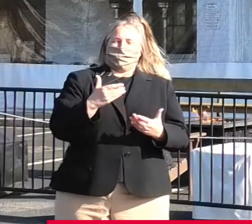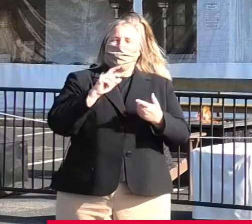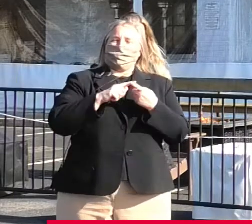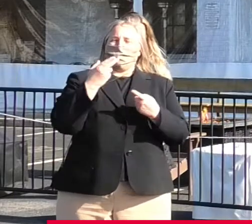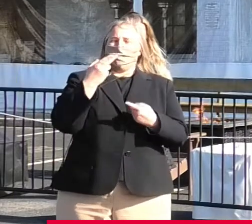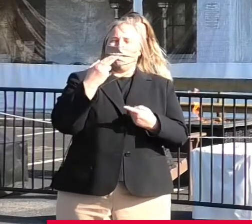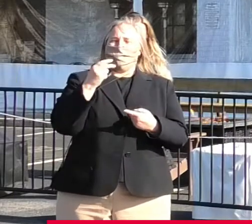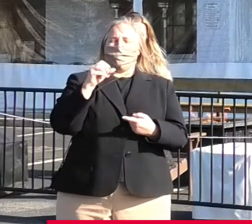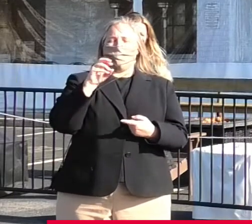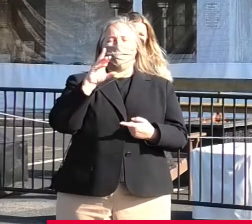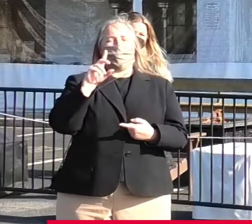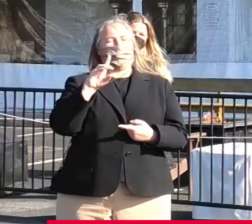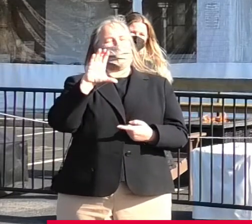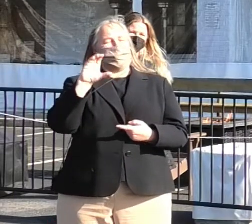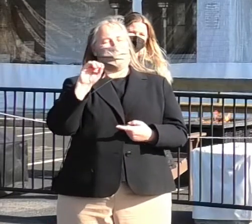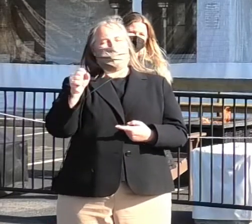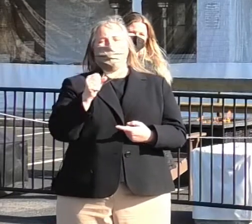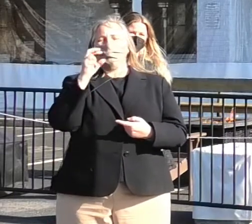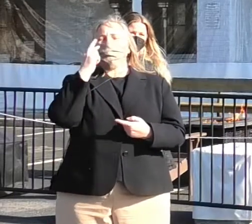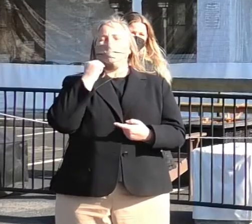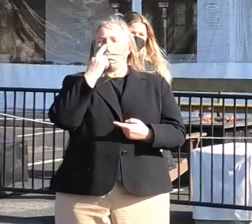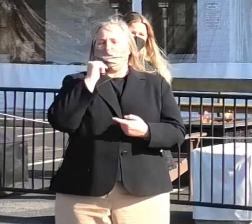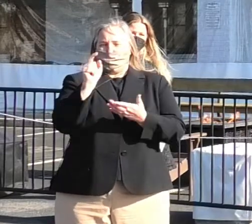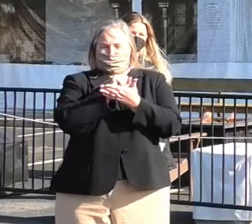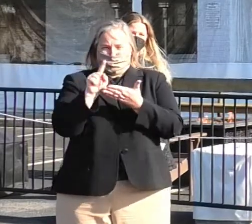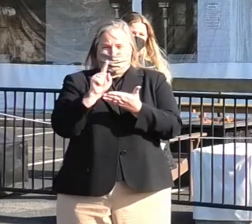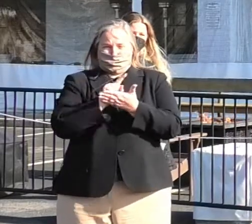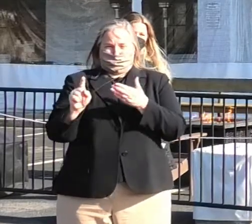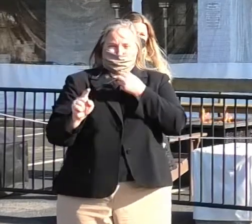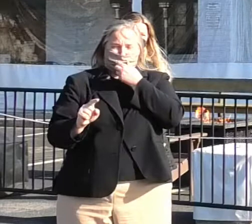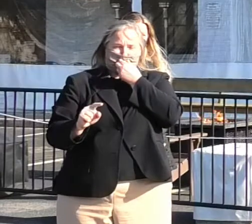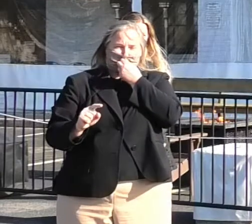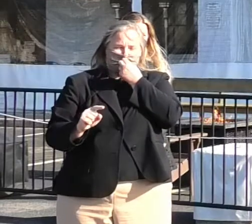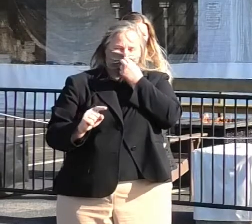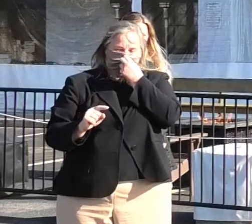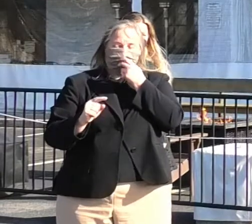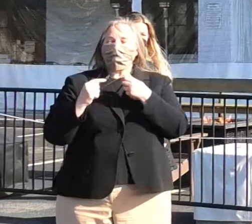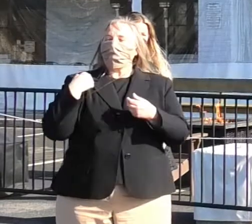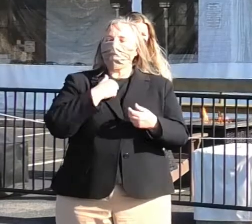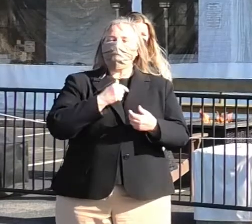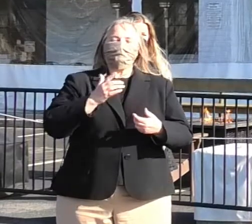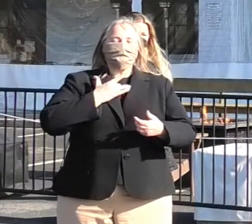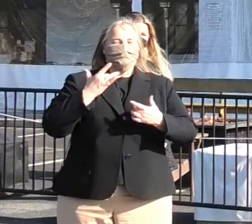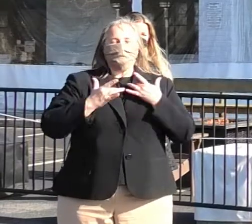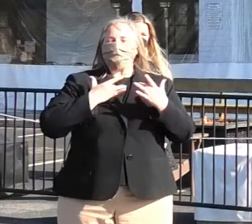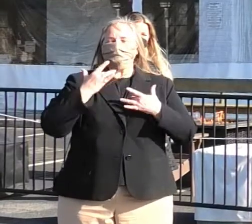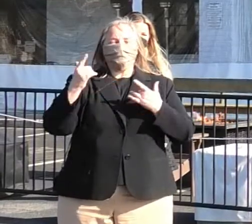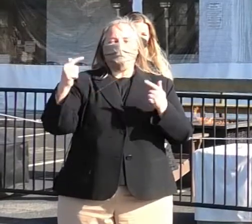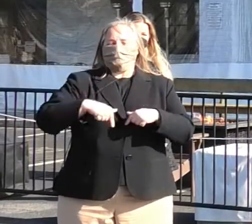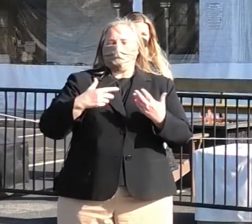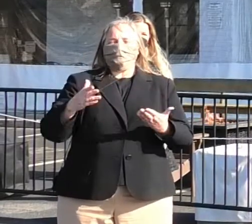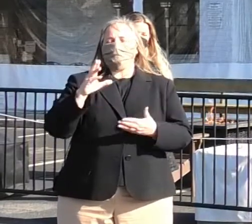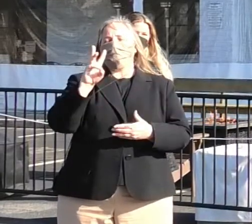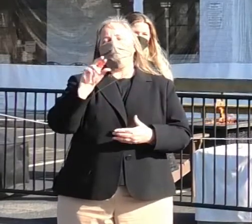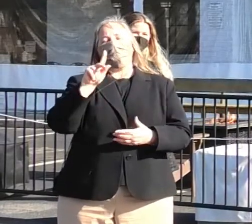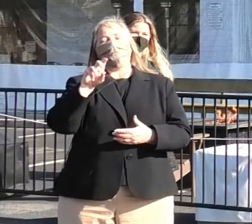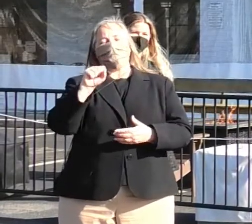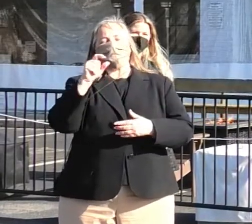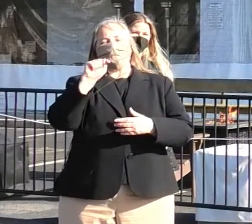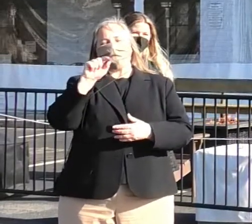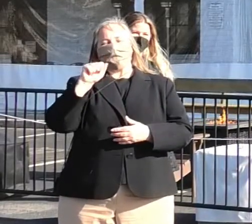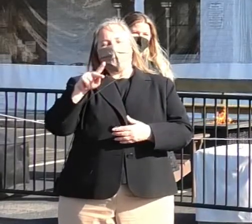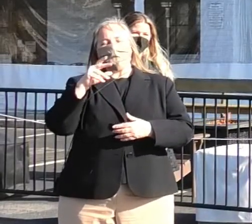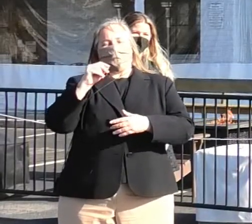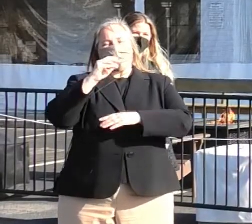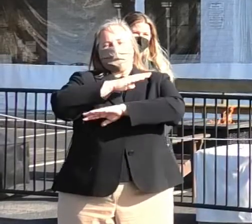County's Restaurant Weeks. We're so excited to be here at Walker's Tap and Table today, and we greatly